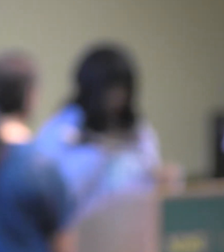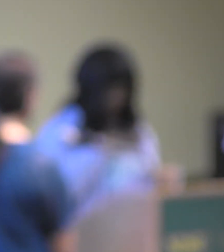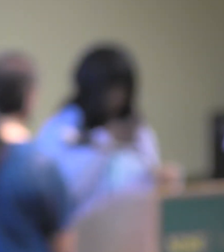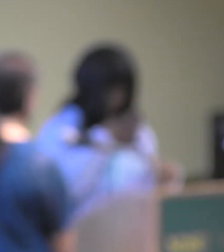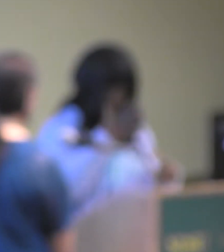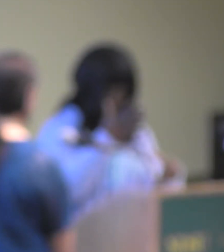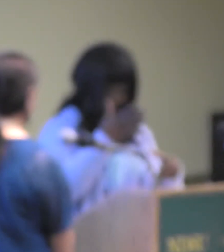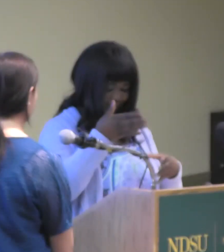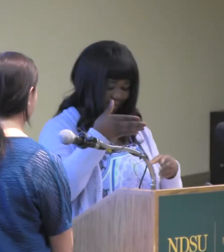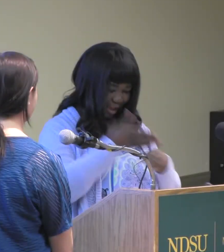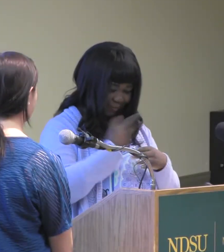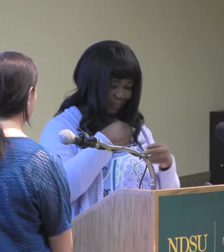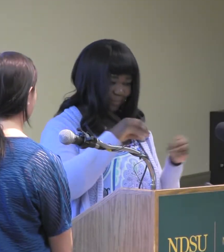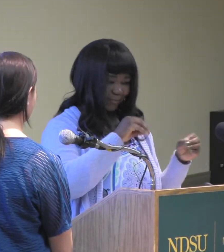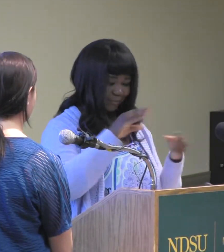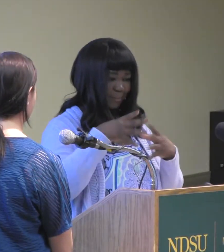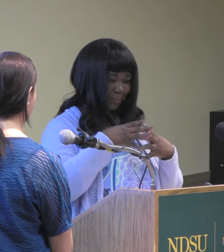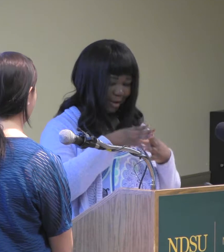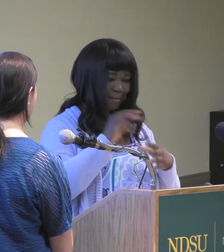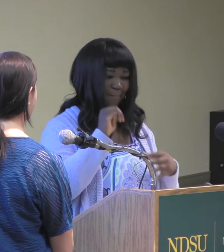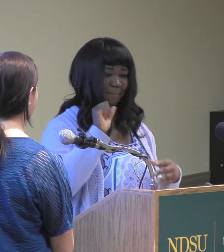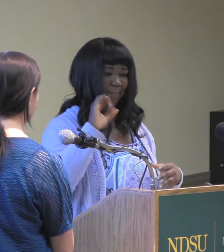After we moved to America,